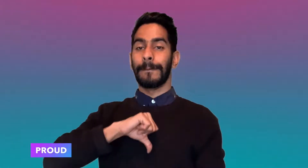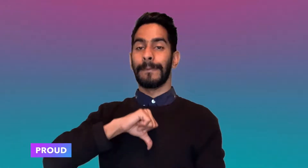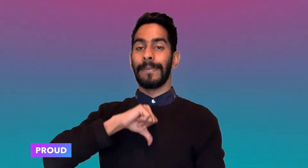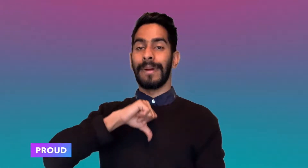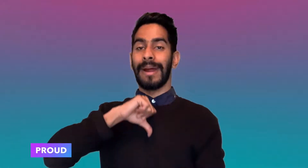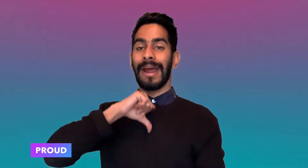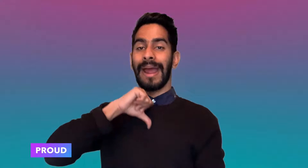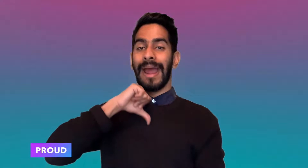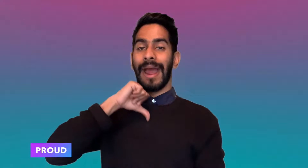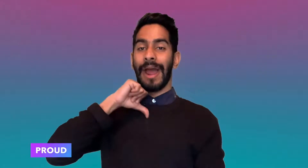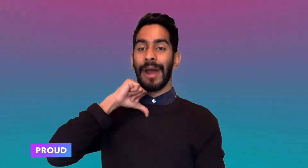Proud.